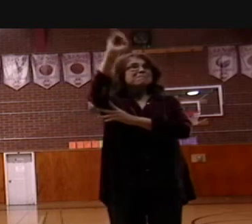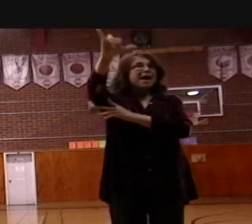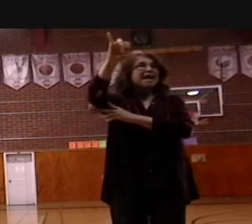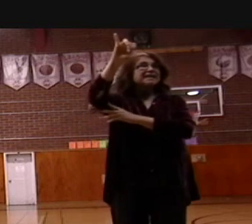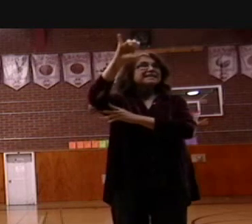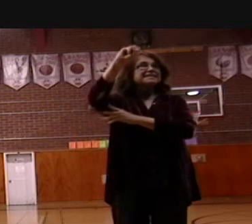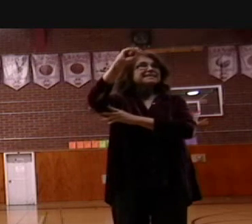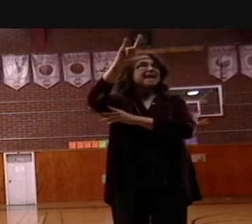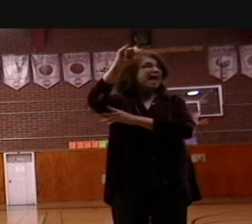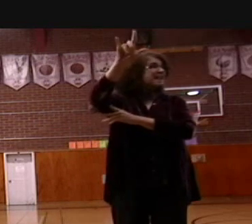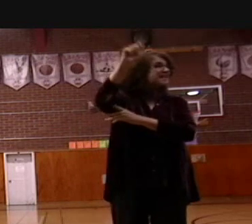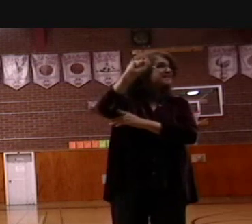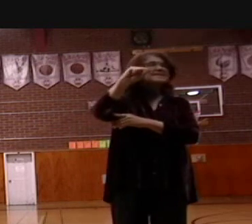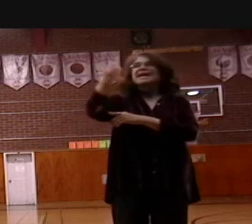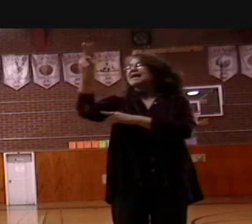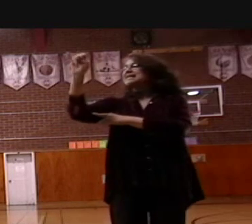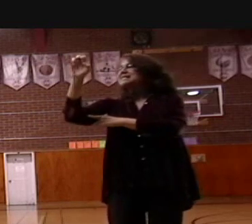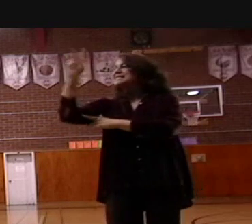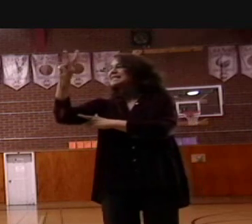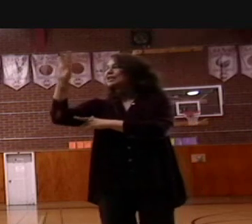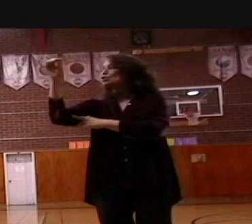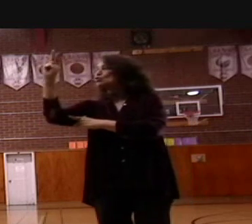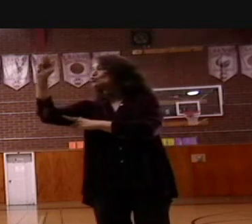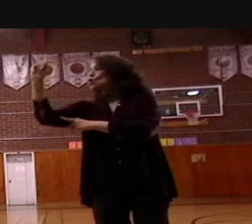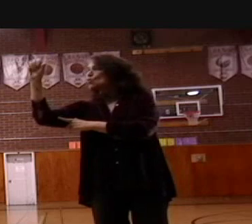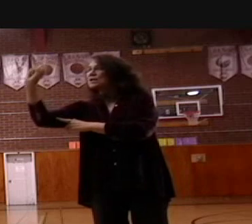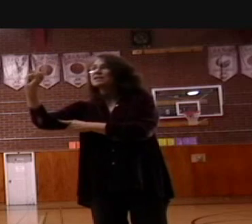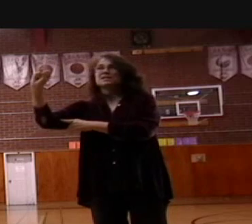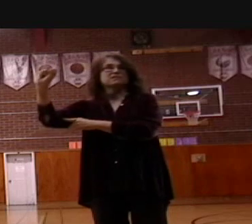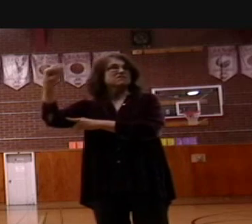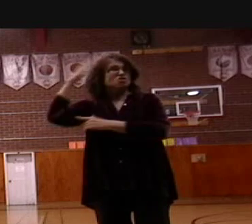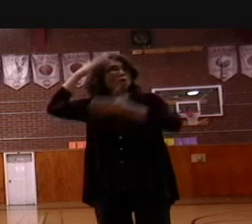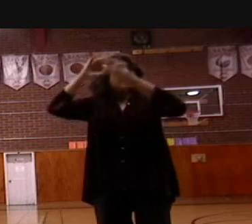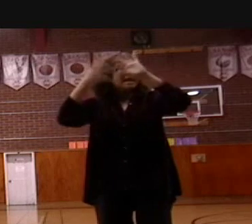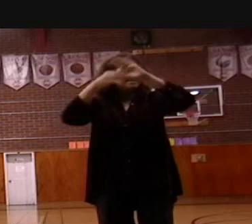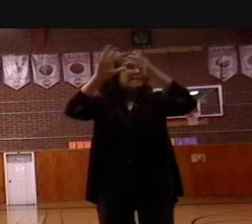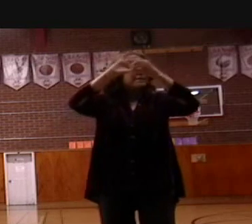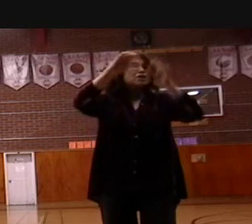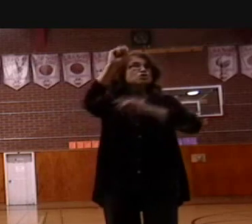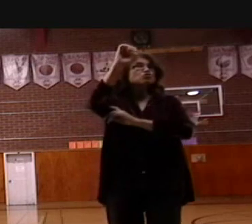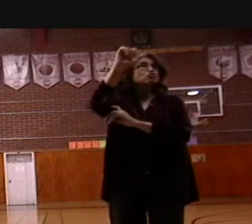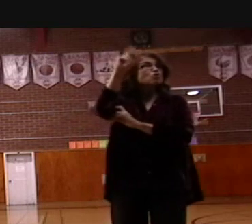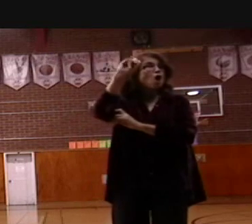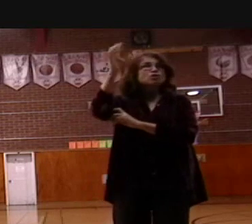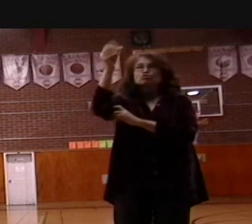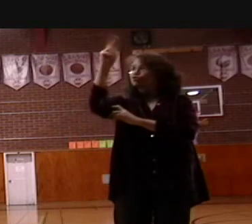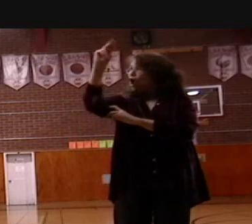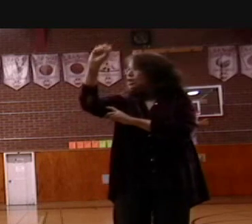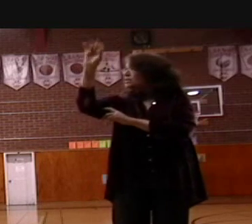many others.